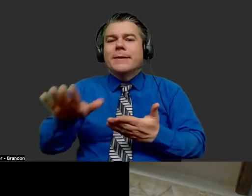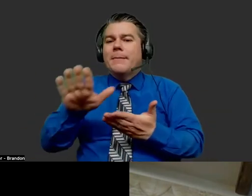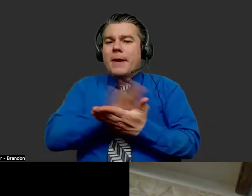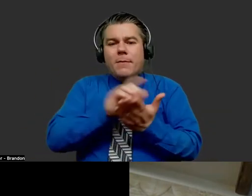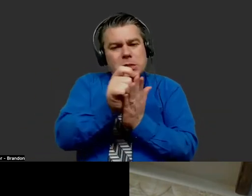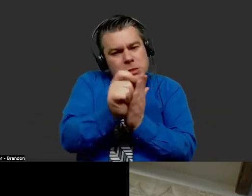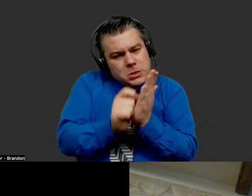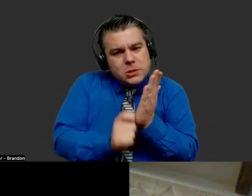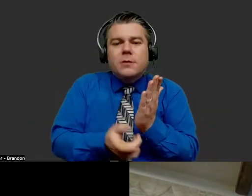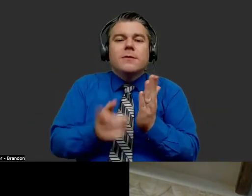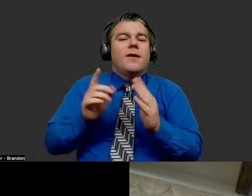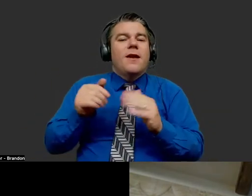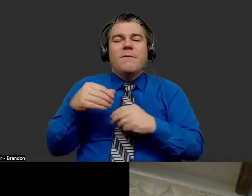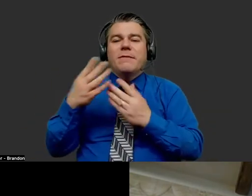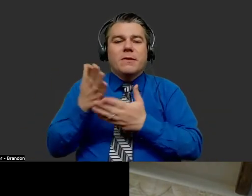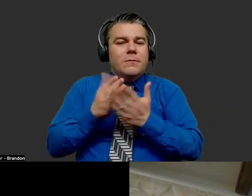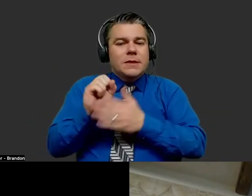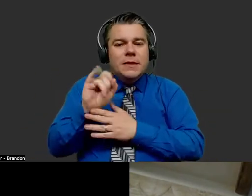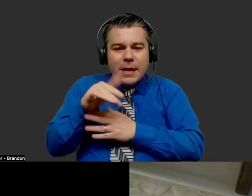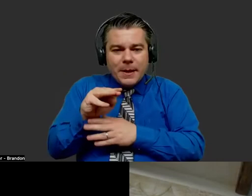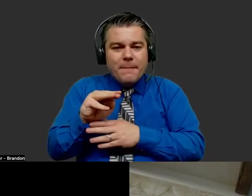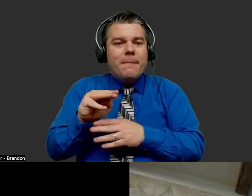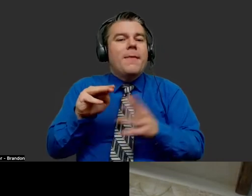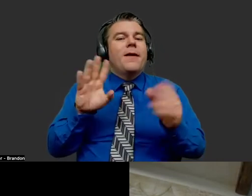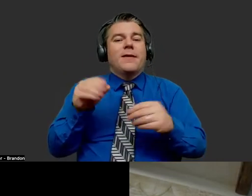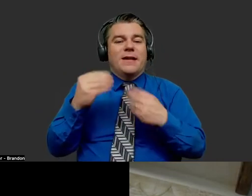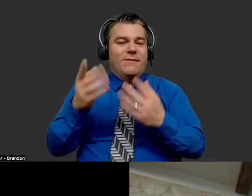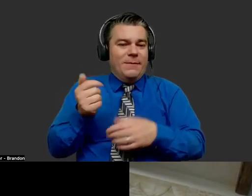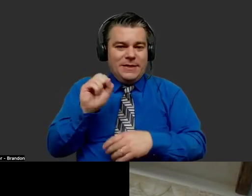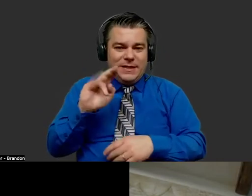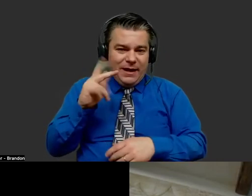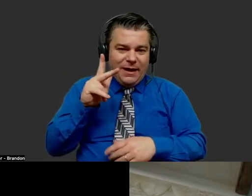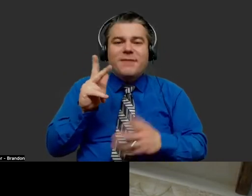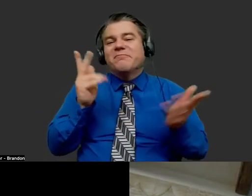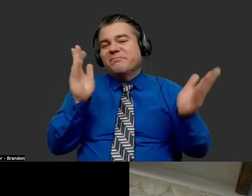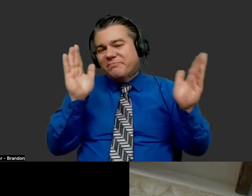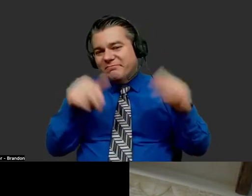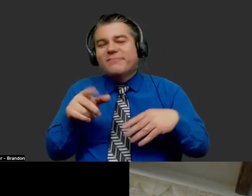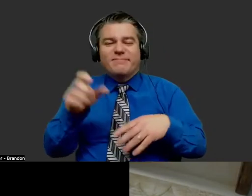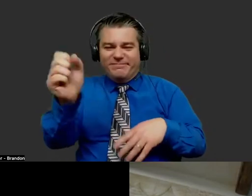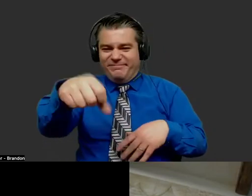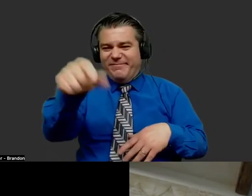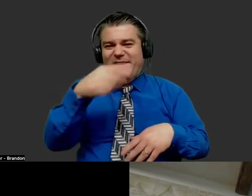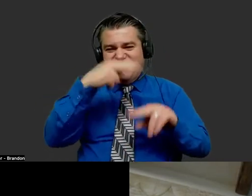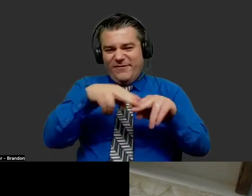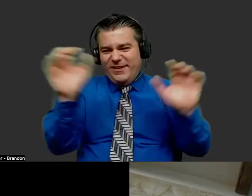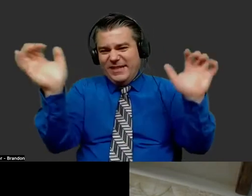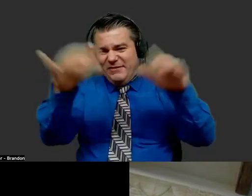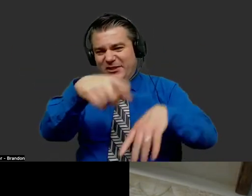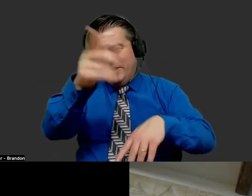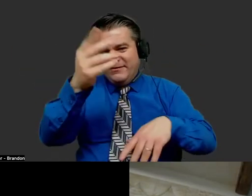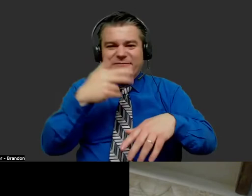they'll throw in some Slim, and they'll throw in, obviously they threw in a little snack. So it's so much fun. It's a lot of